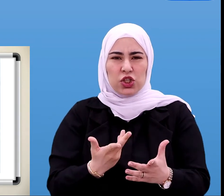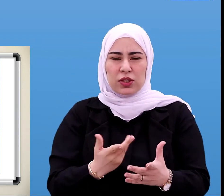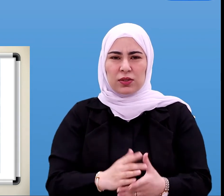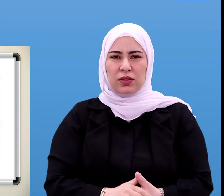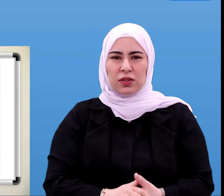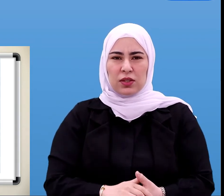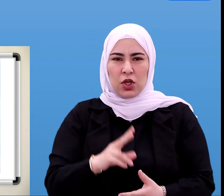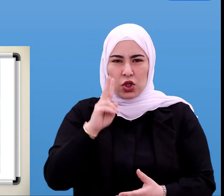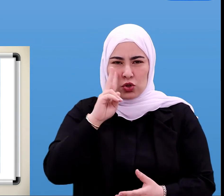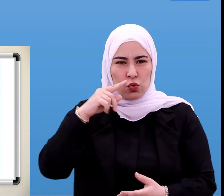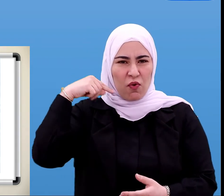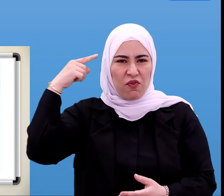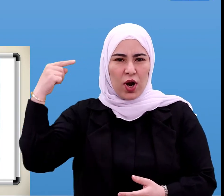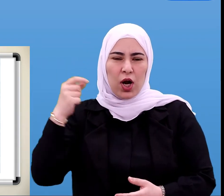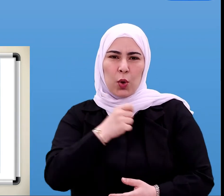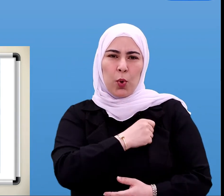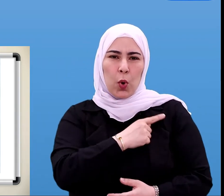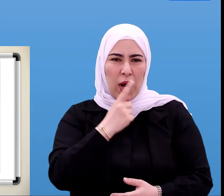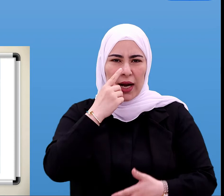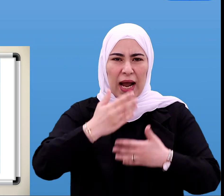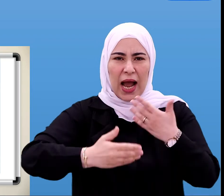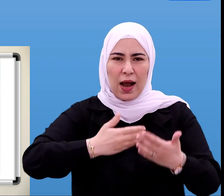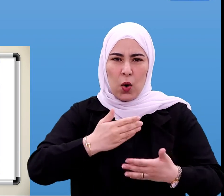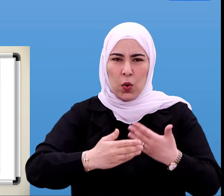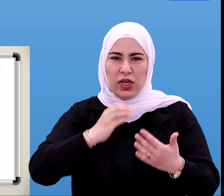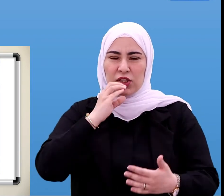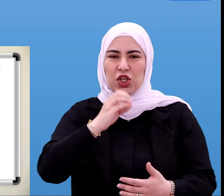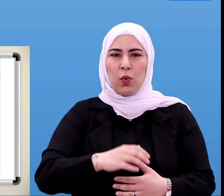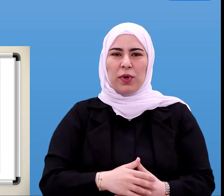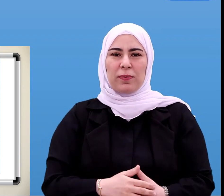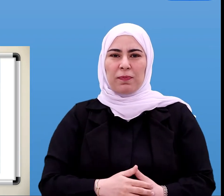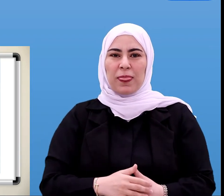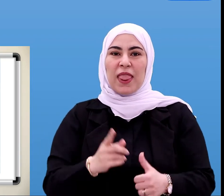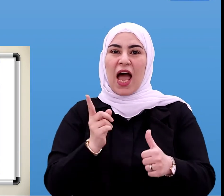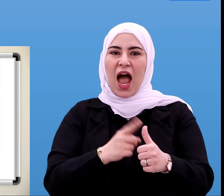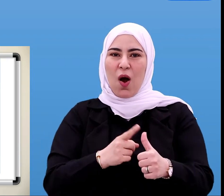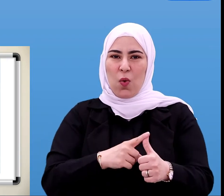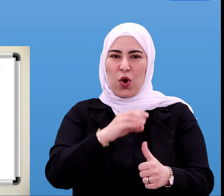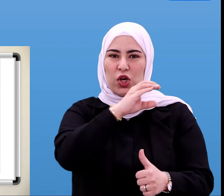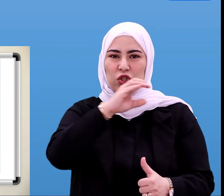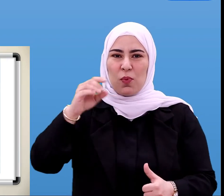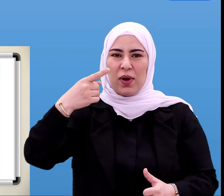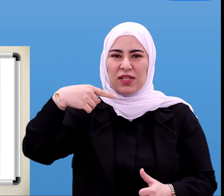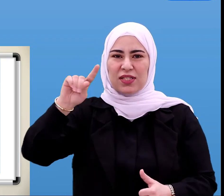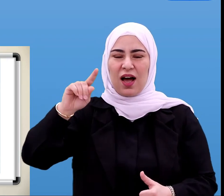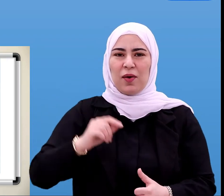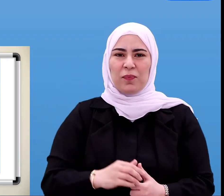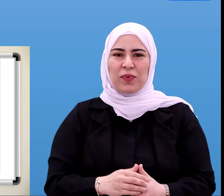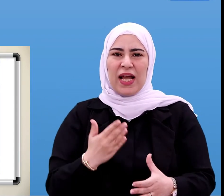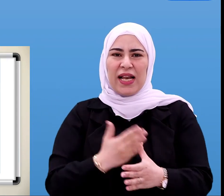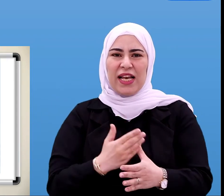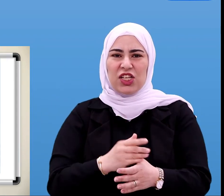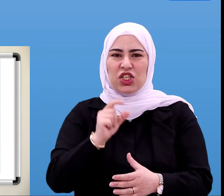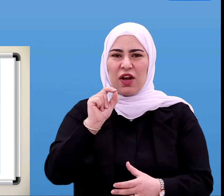the verbs. You're correct. The first sentence. Fajr has lived in this house